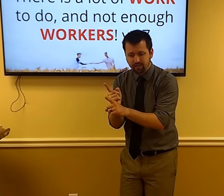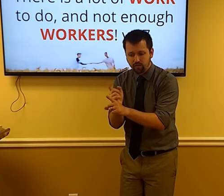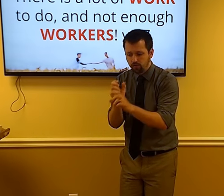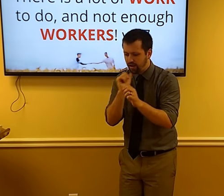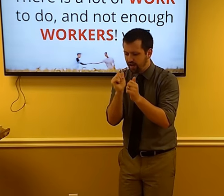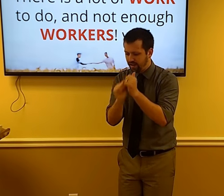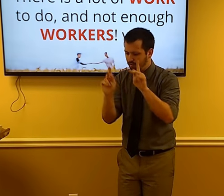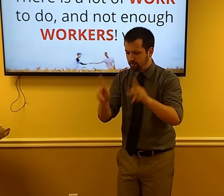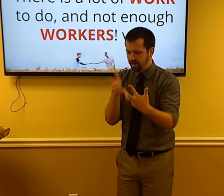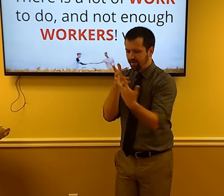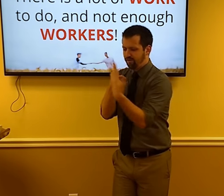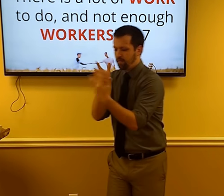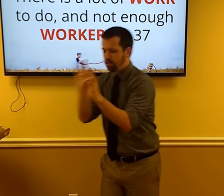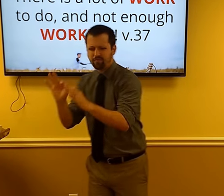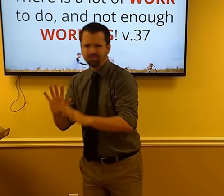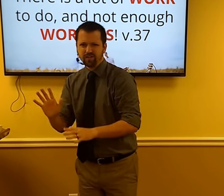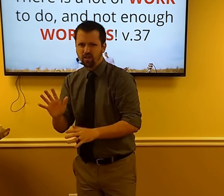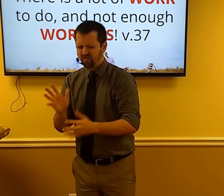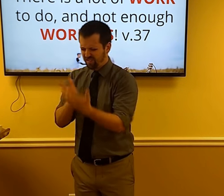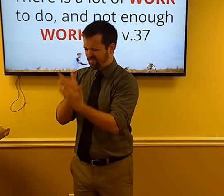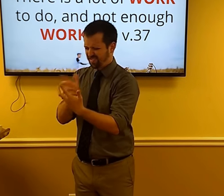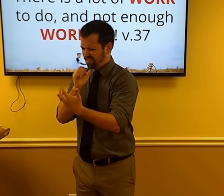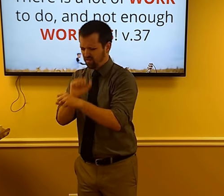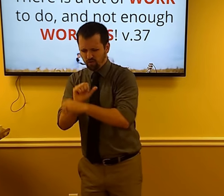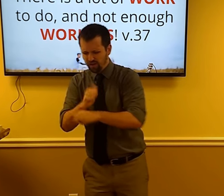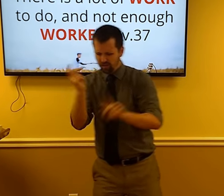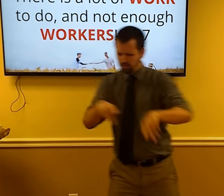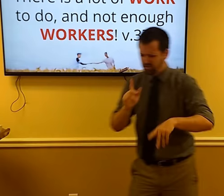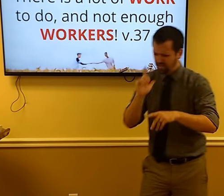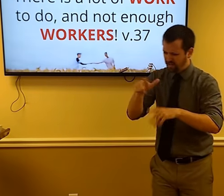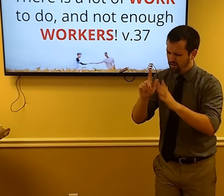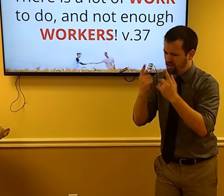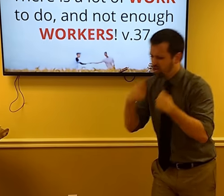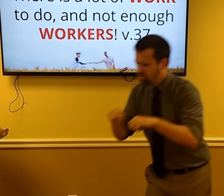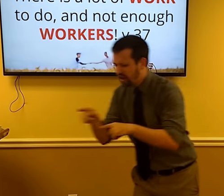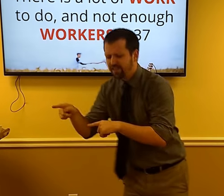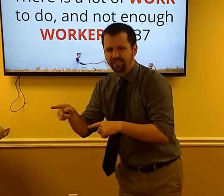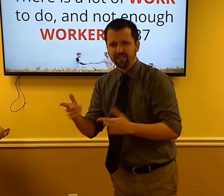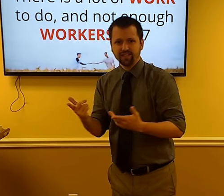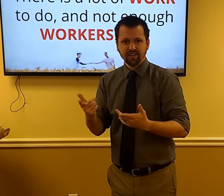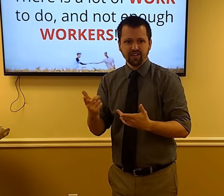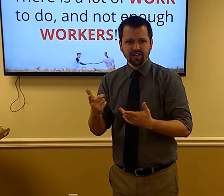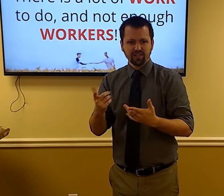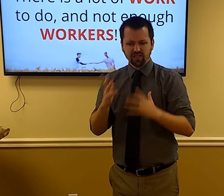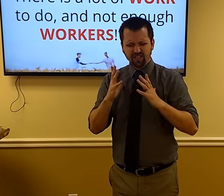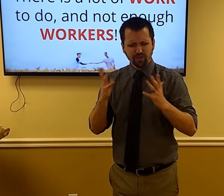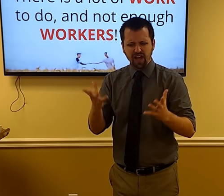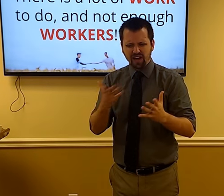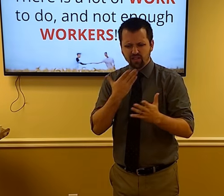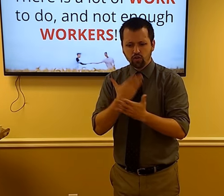So not everybody fit. No, sometimes it doesn't work. Other person later, try some. That's fine. It's